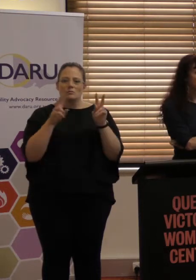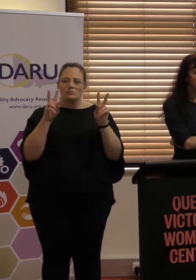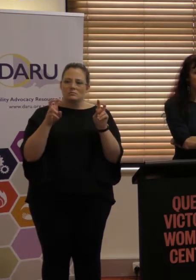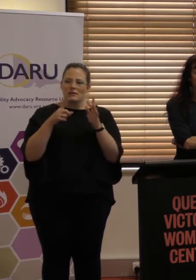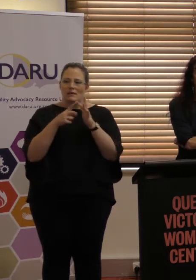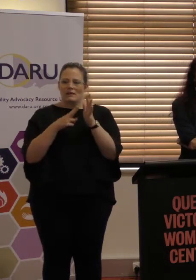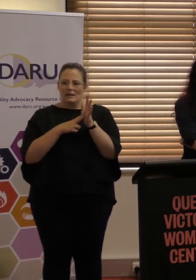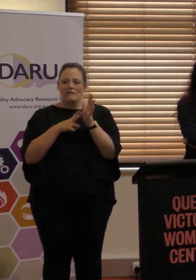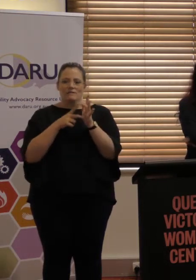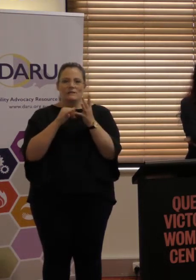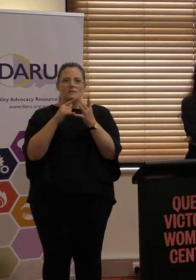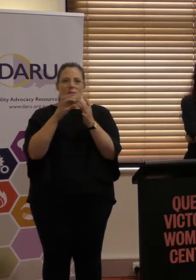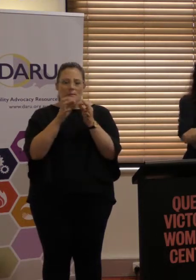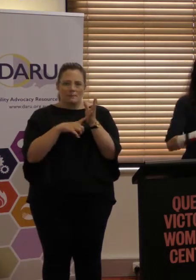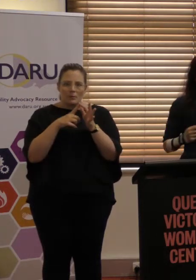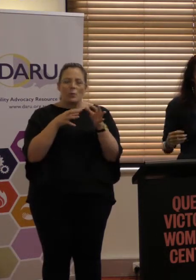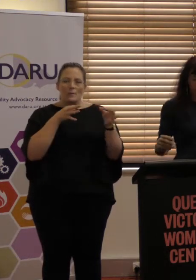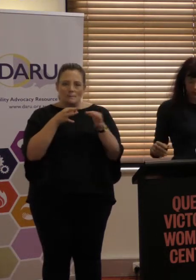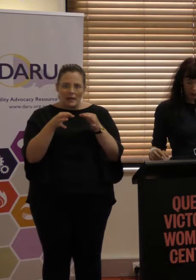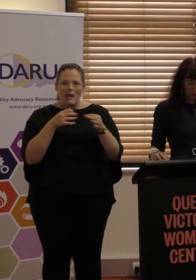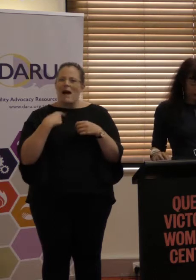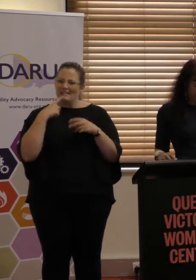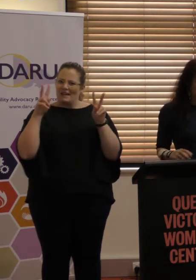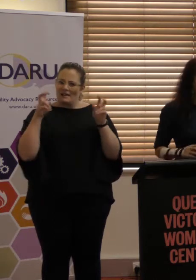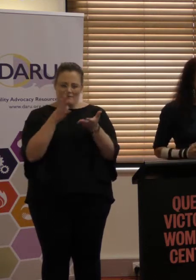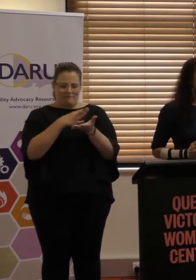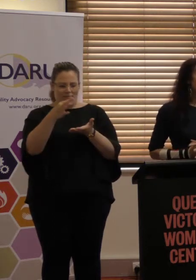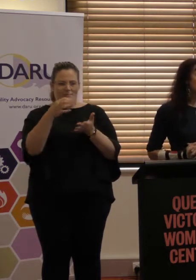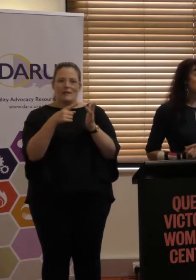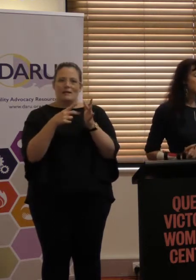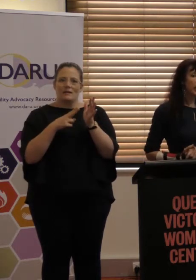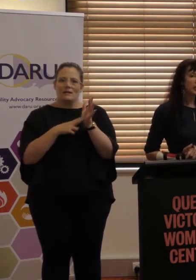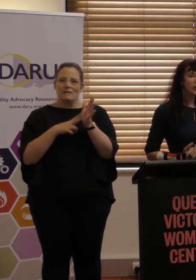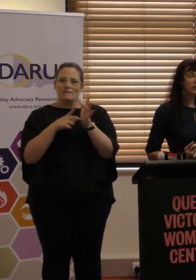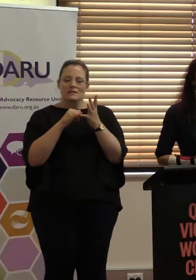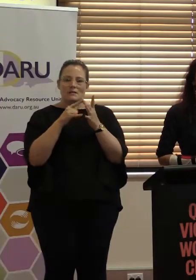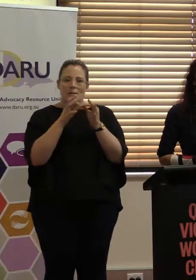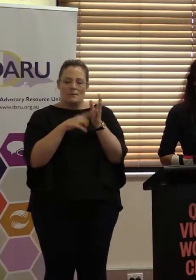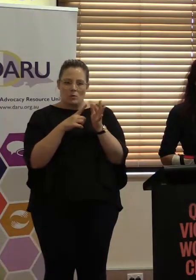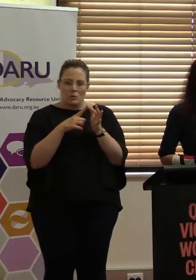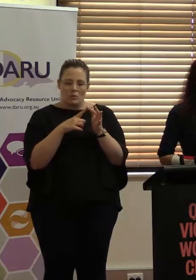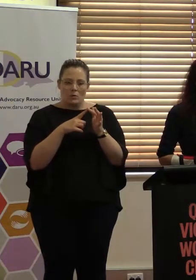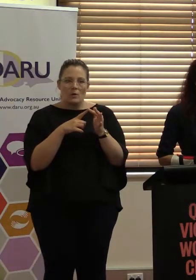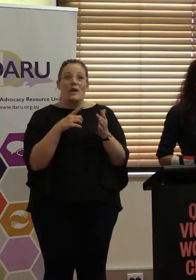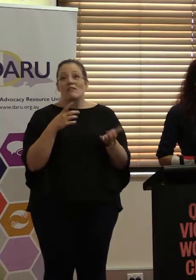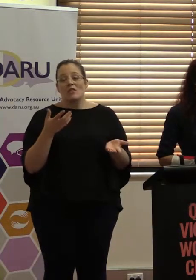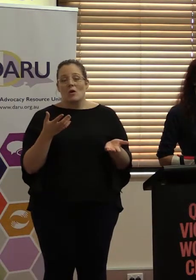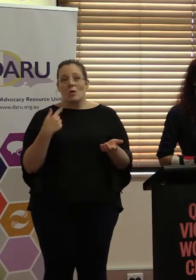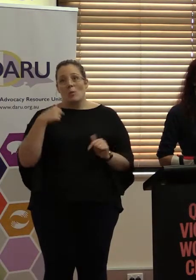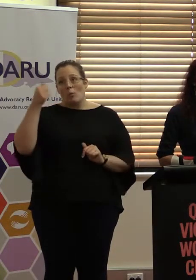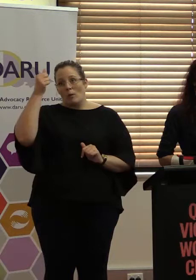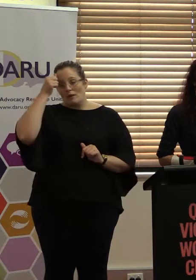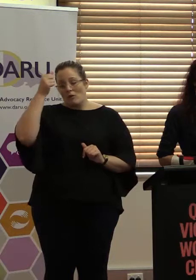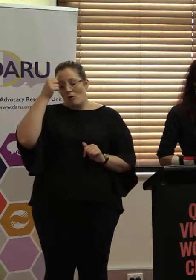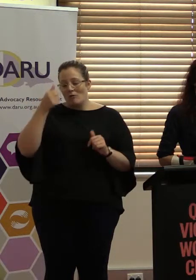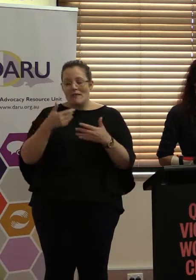restraint and seclusion. And so when I use the word invisible, even though best practice for decades in probably any area